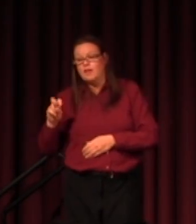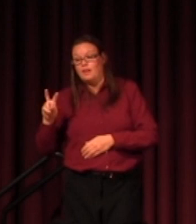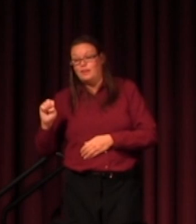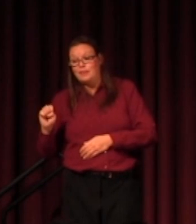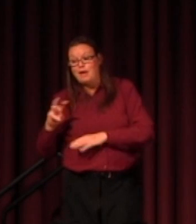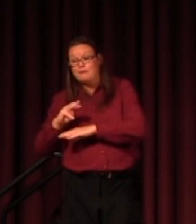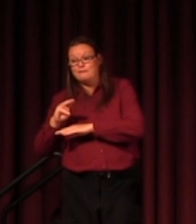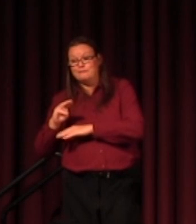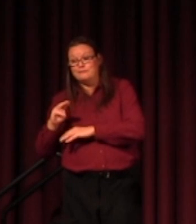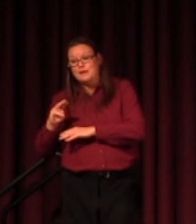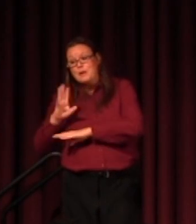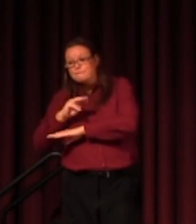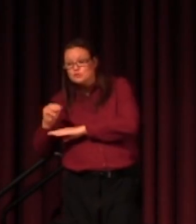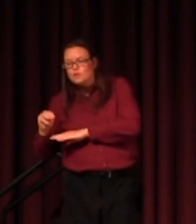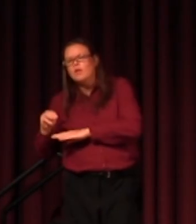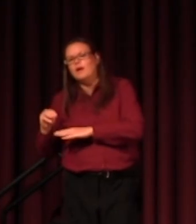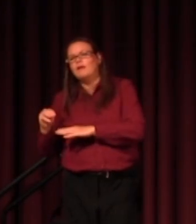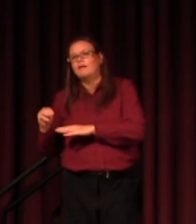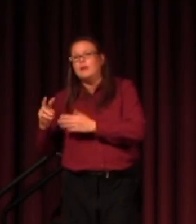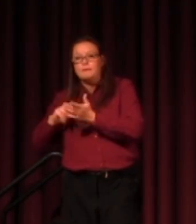doesn't just mean loving the buildings,